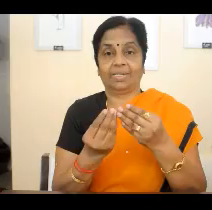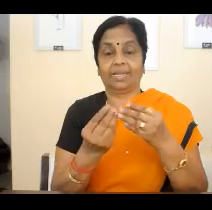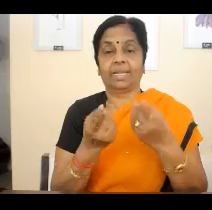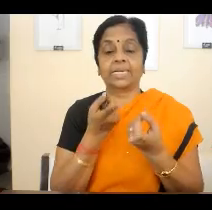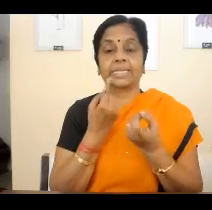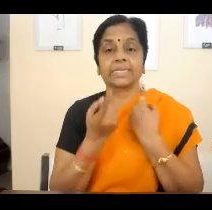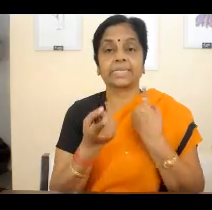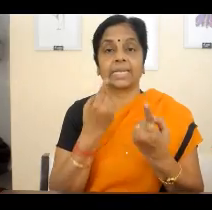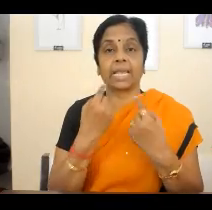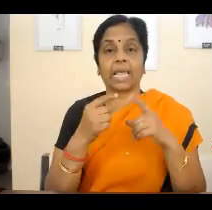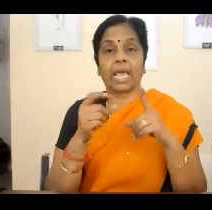the report.